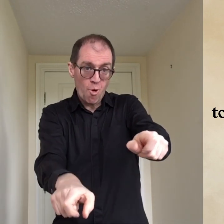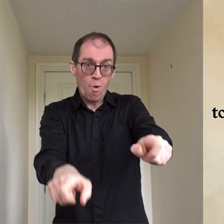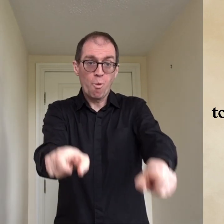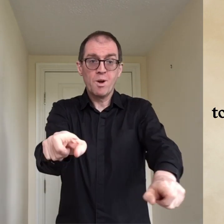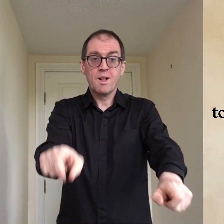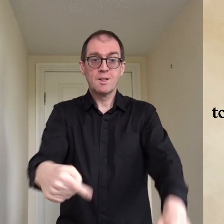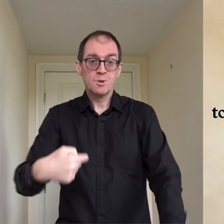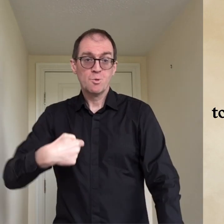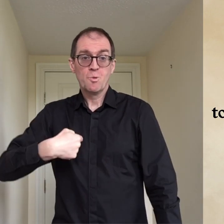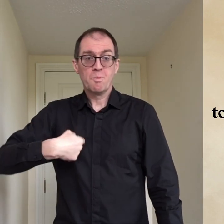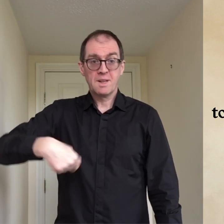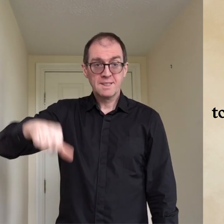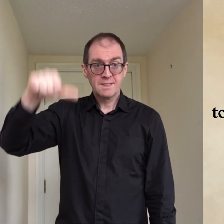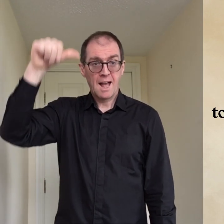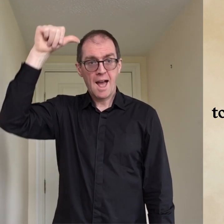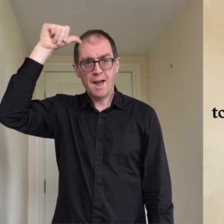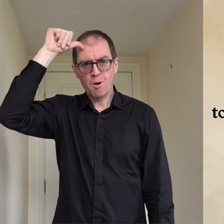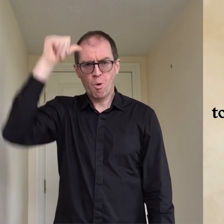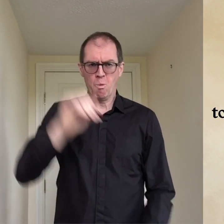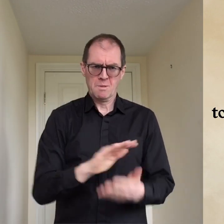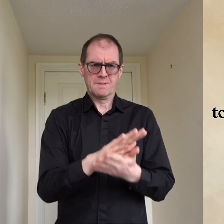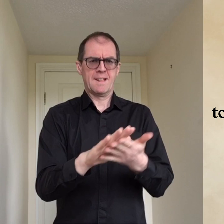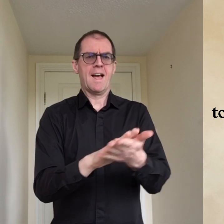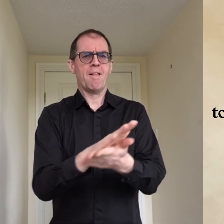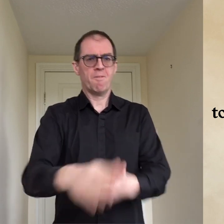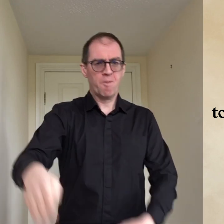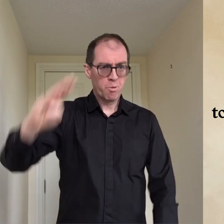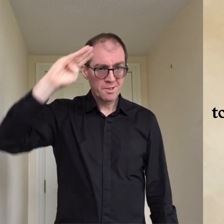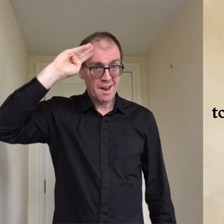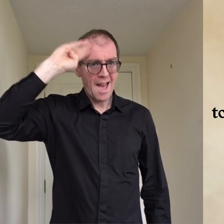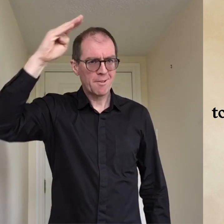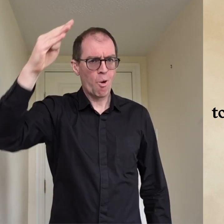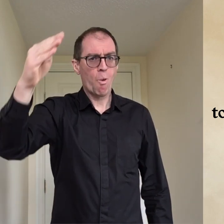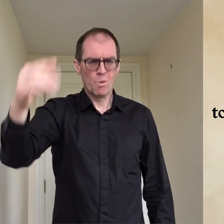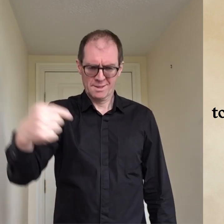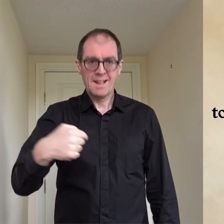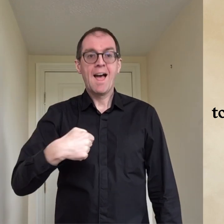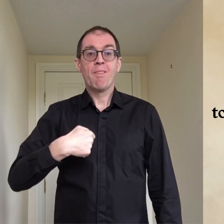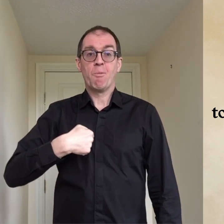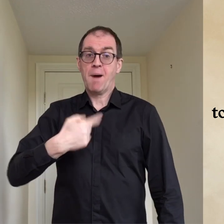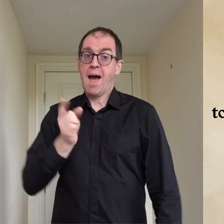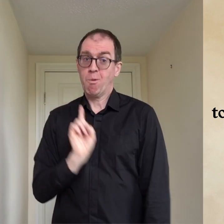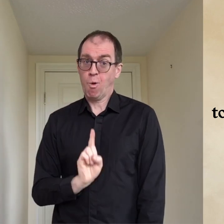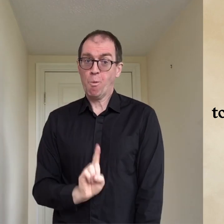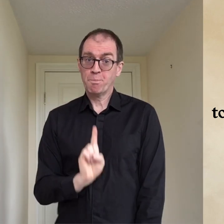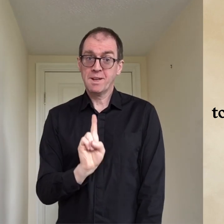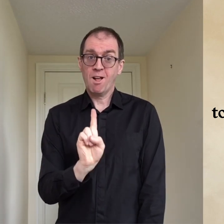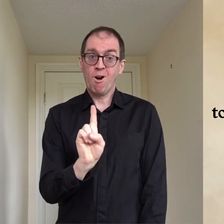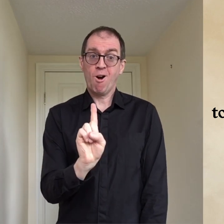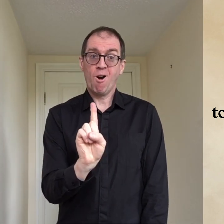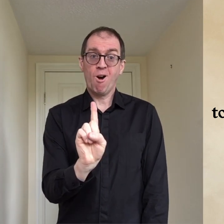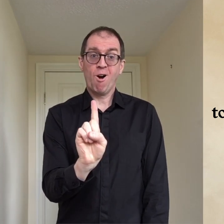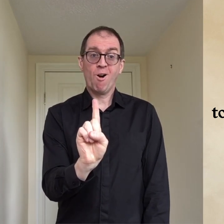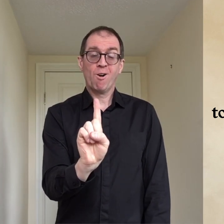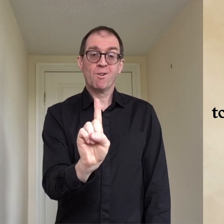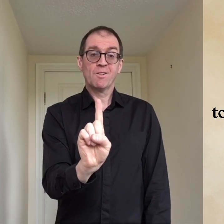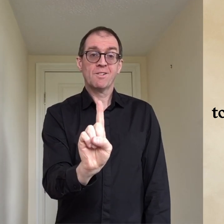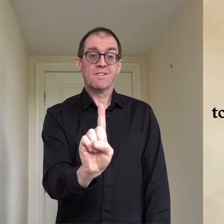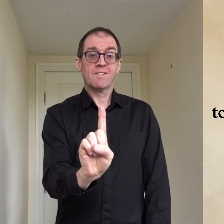So will you say hello to the folks that I know, tell them I won't be long.